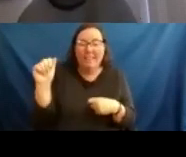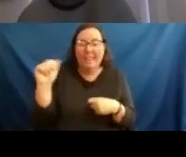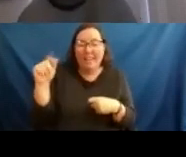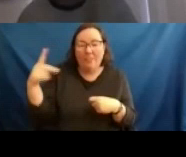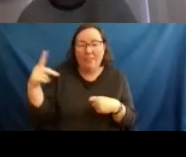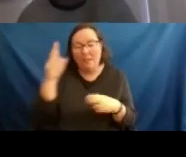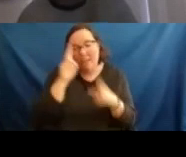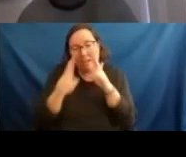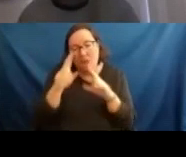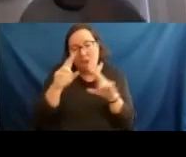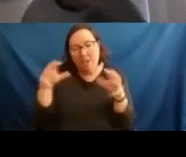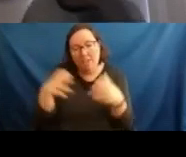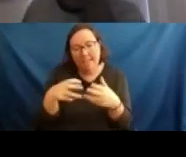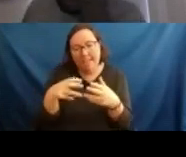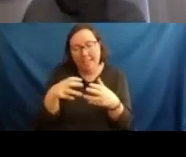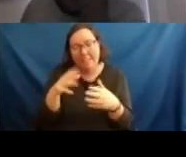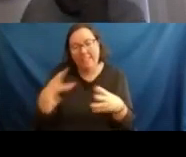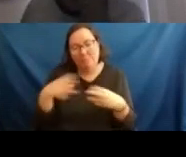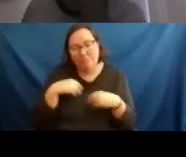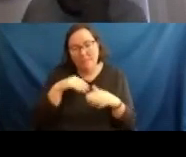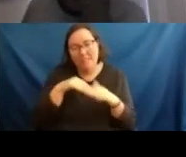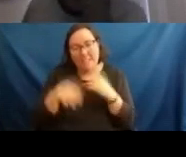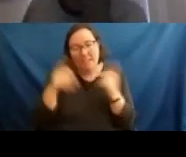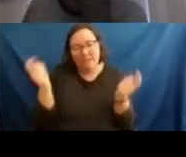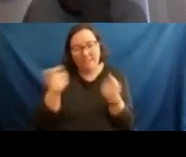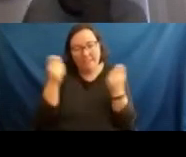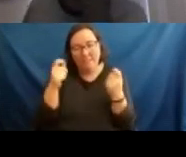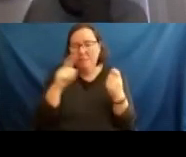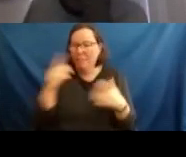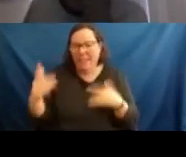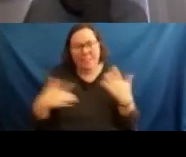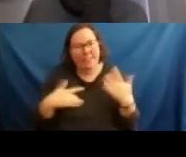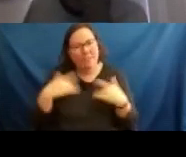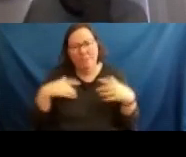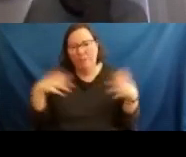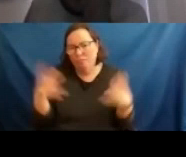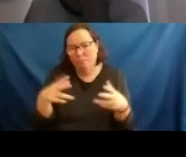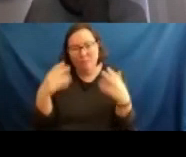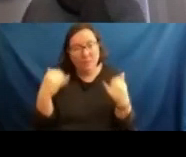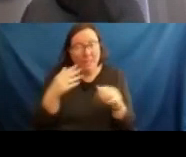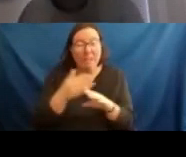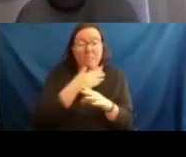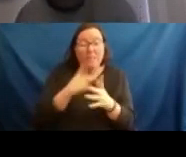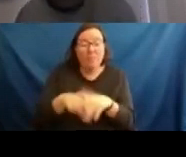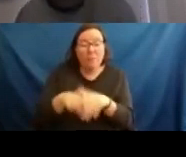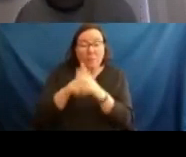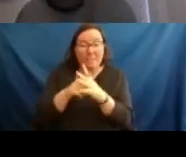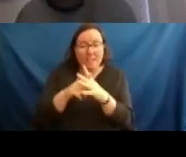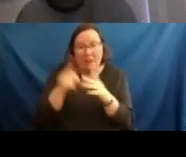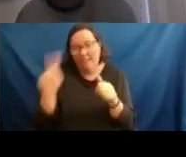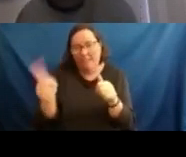induction ceremony. We are so happy. Before we get started though, I would like to give you